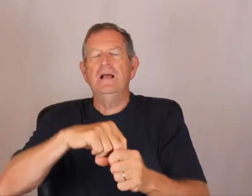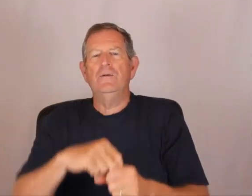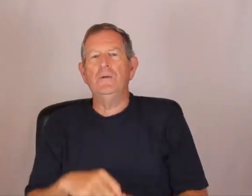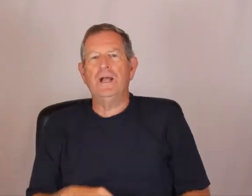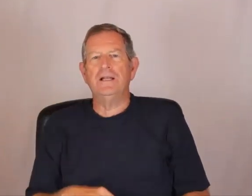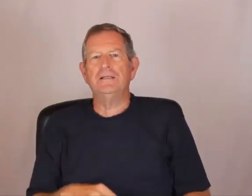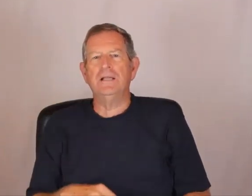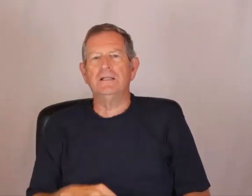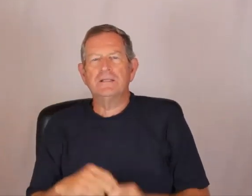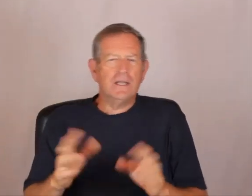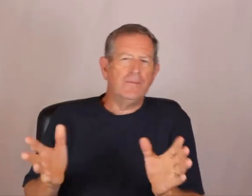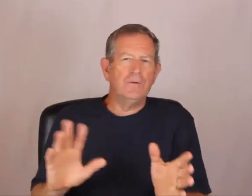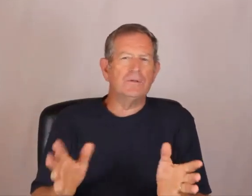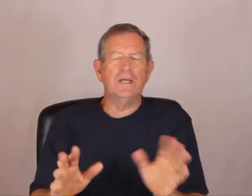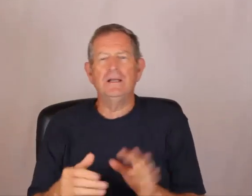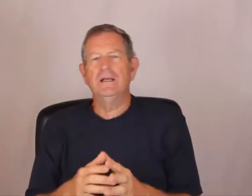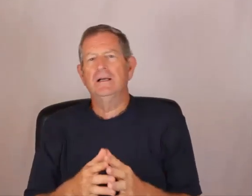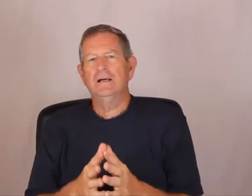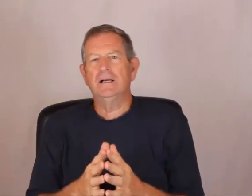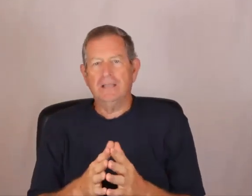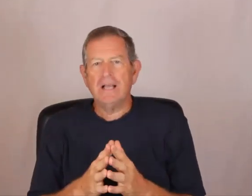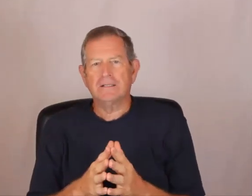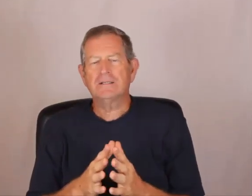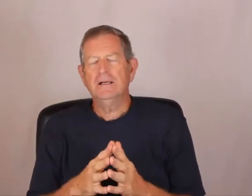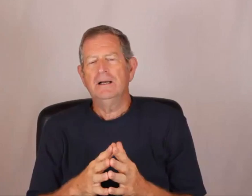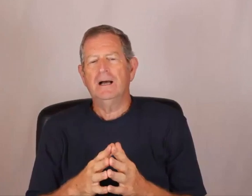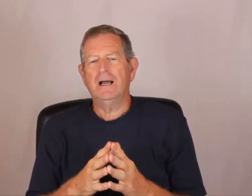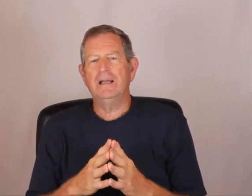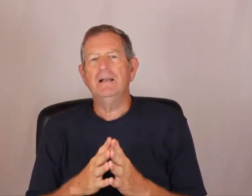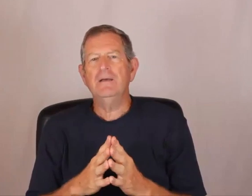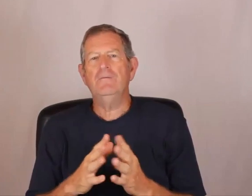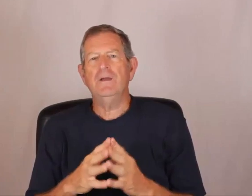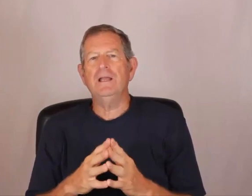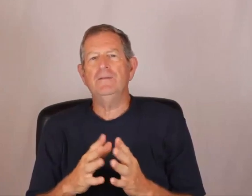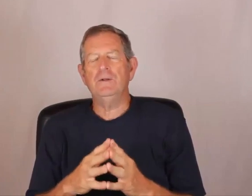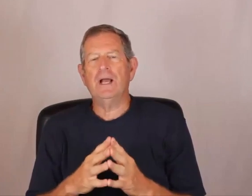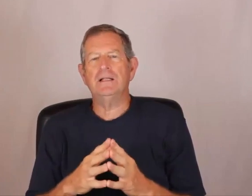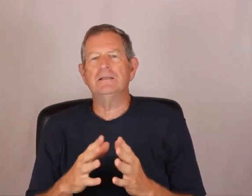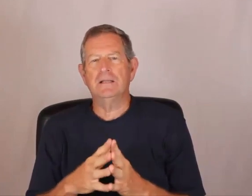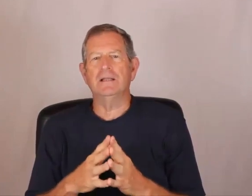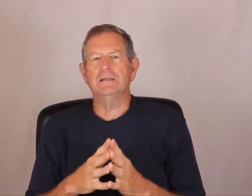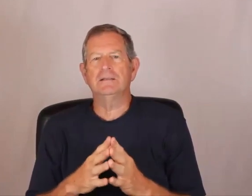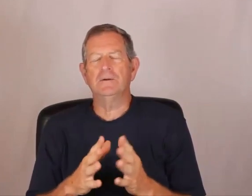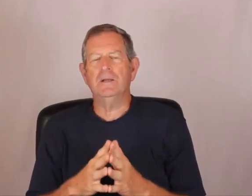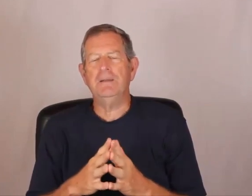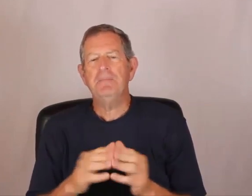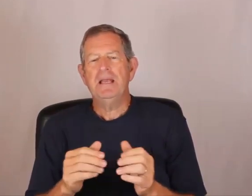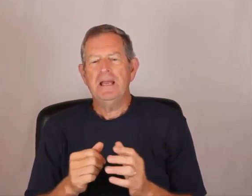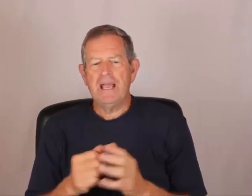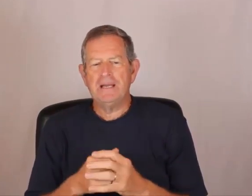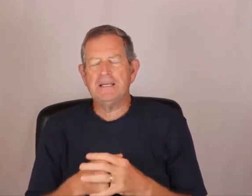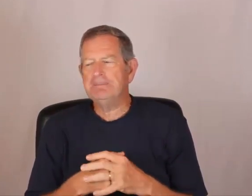the United States. Some of you said, yes, I live in the United States, okay? And